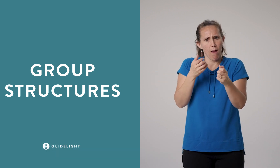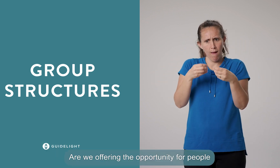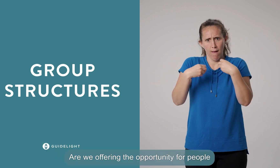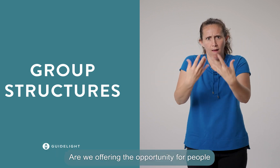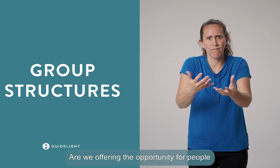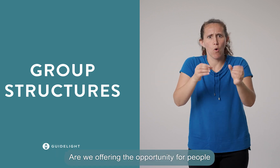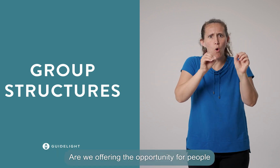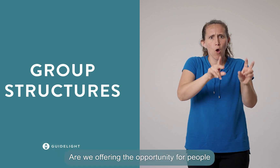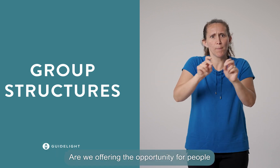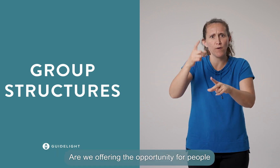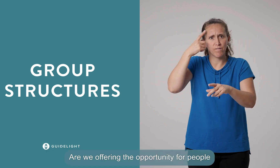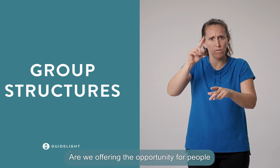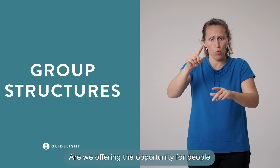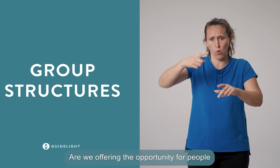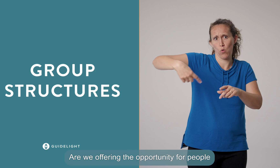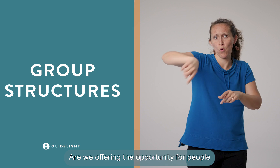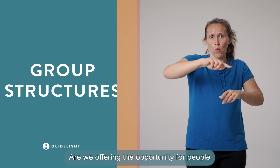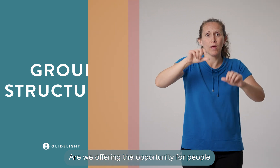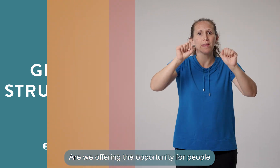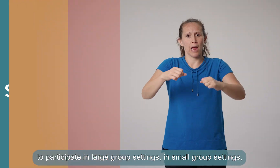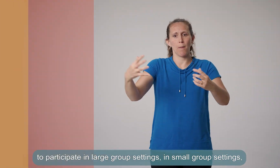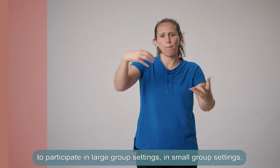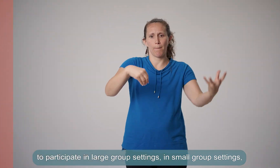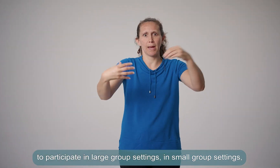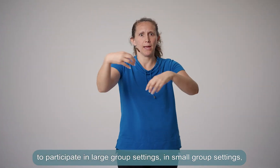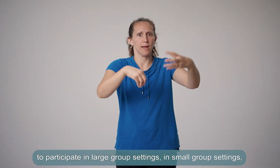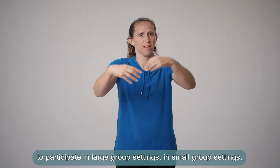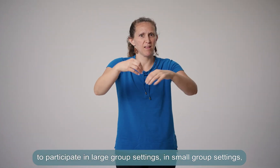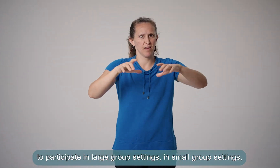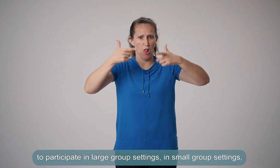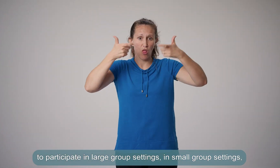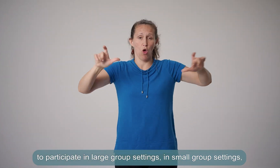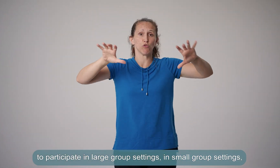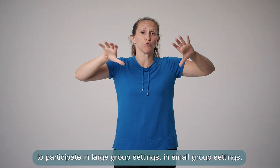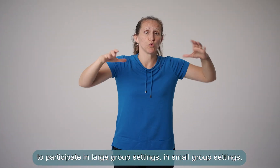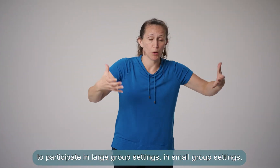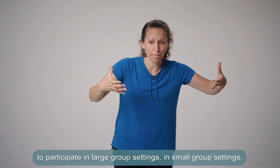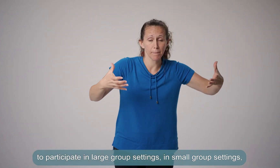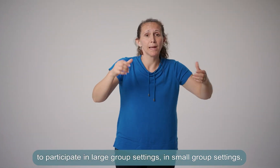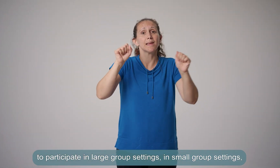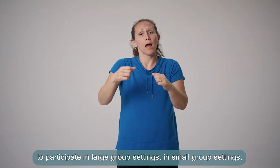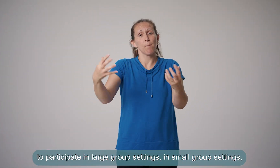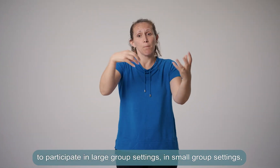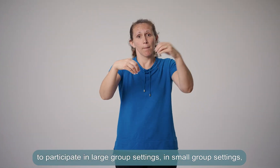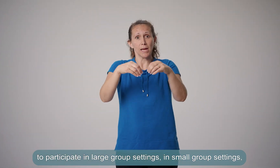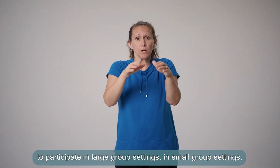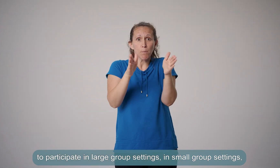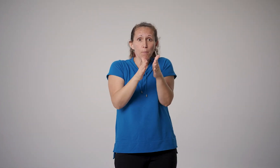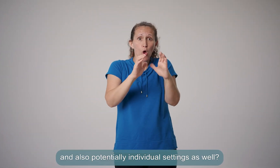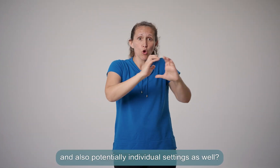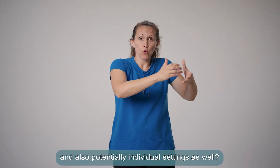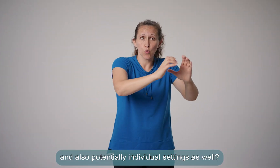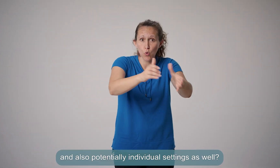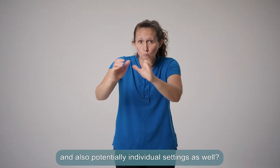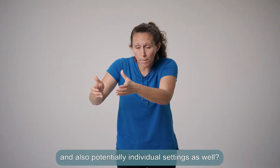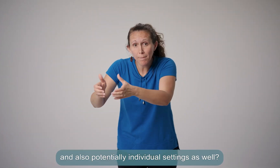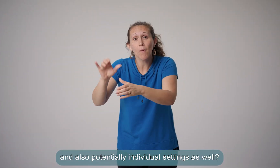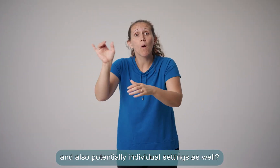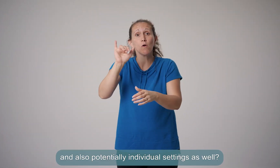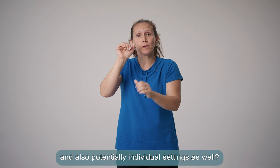Are we offering the opportunity for people to participate in large group settings, in small group settings, and also potentially